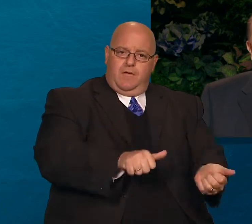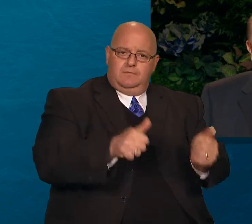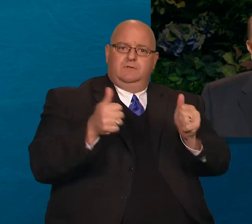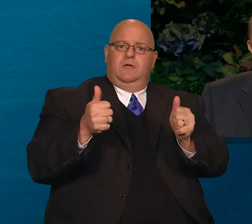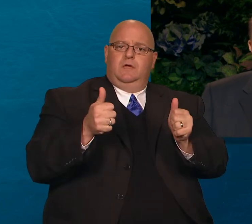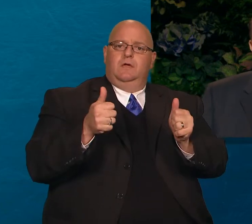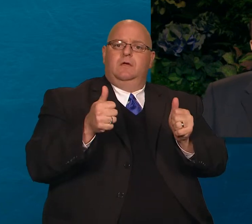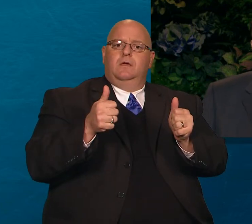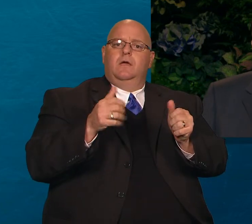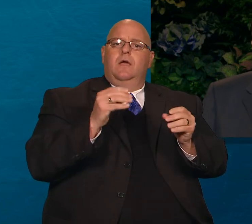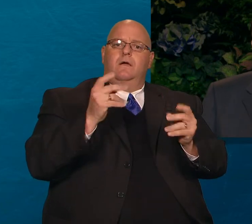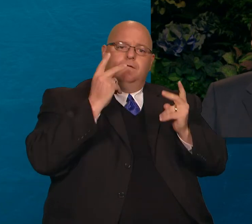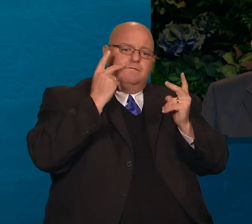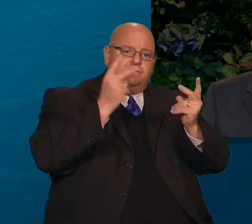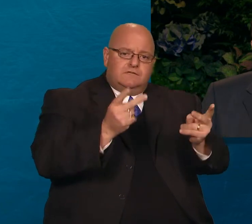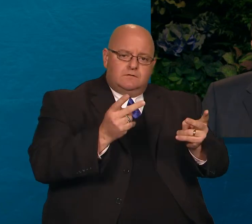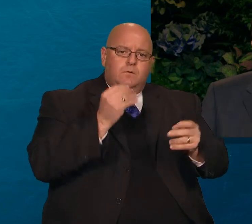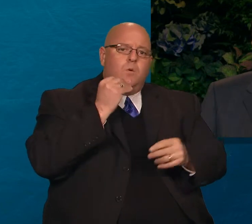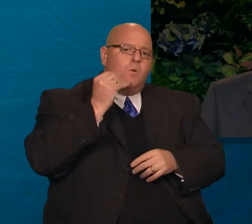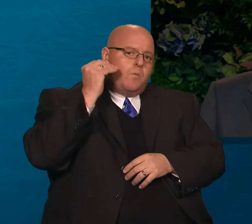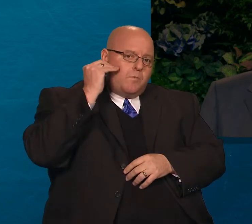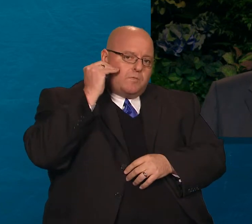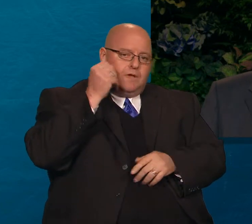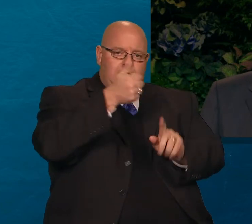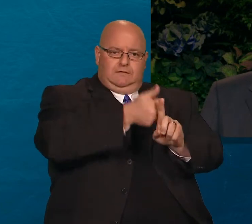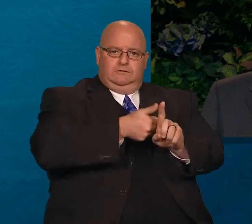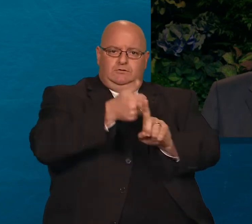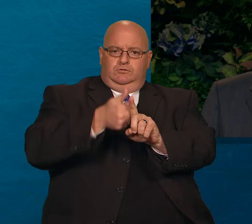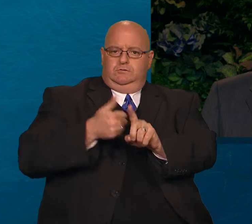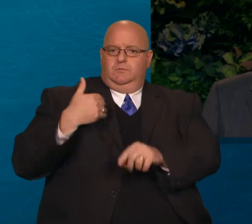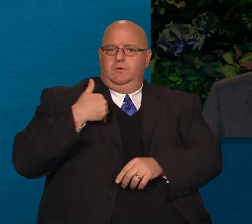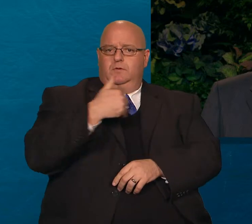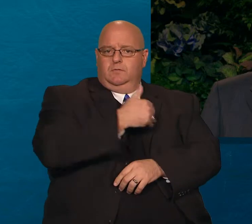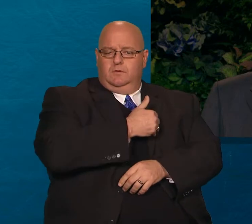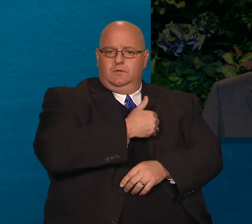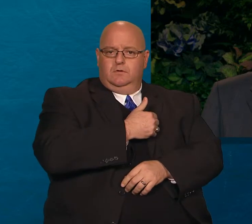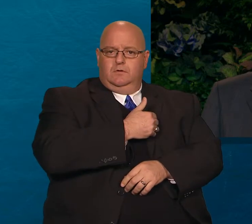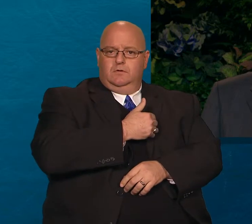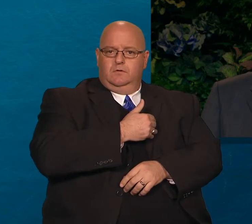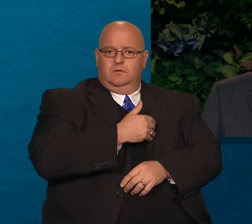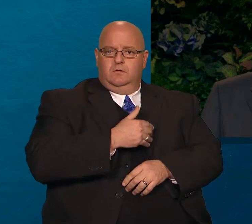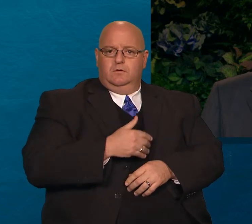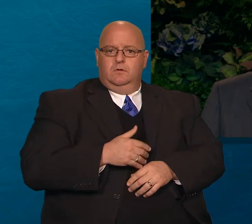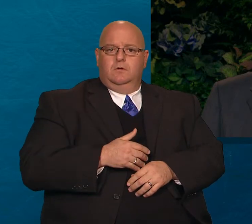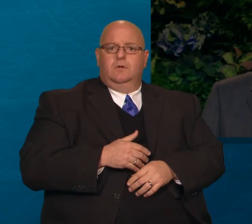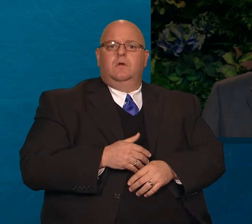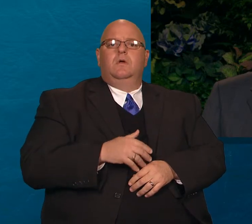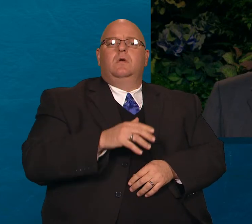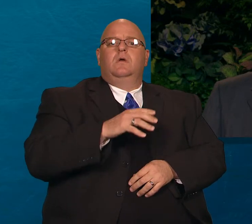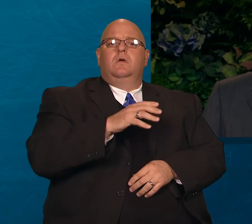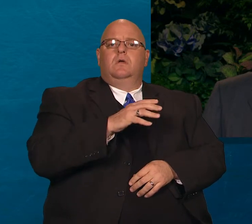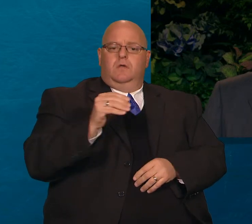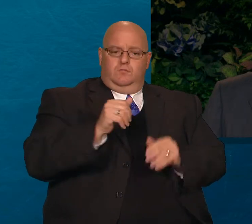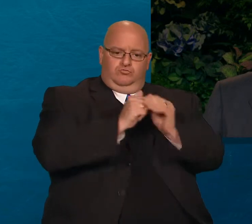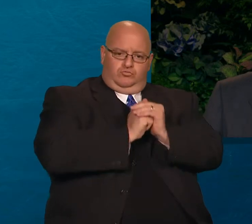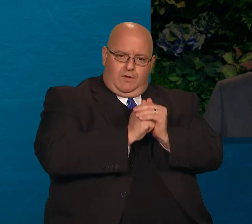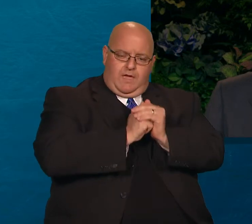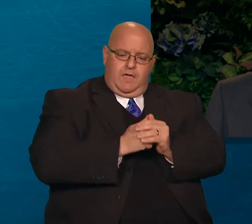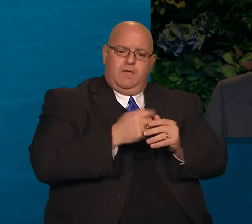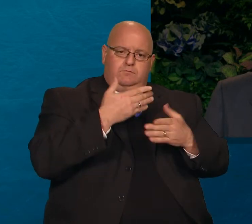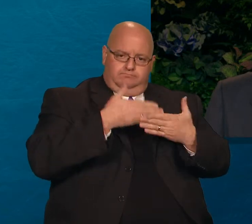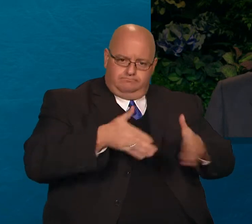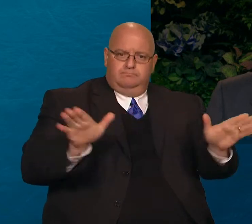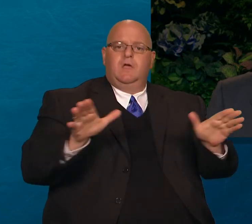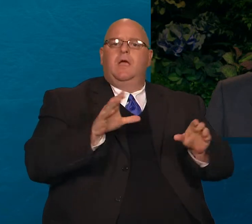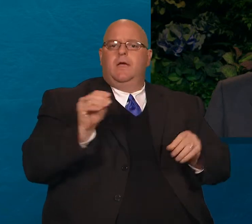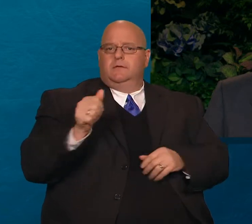baptize, and visit the home of each member, and exhort them to pray vocally and in secret, and attend